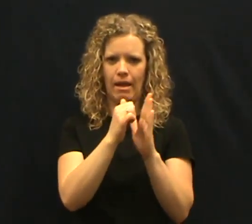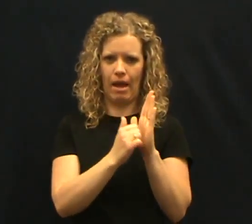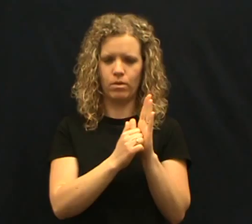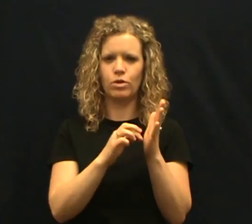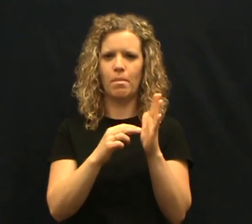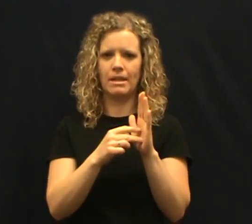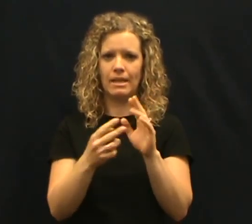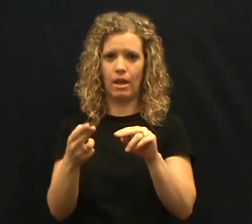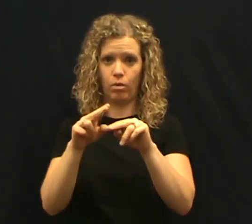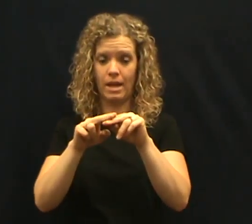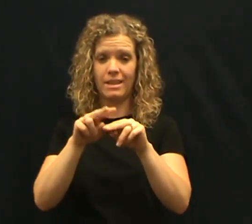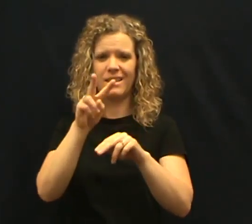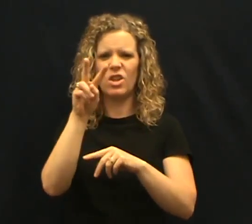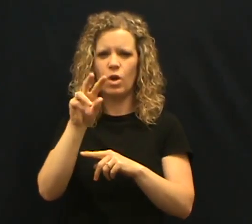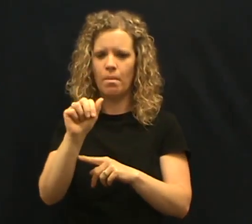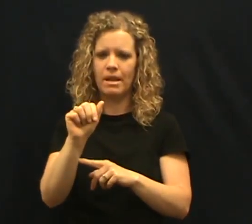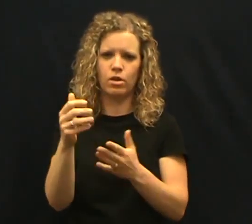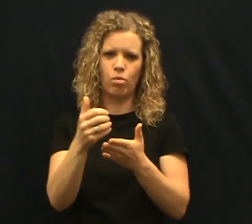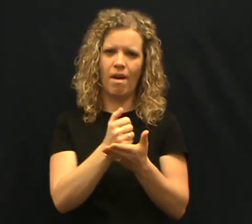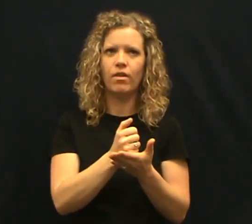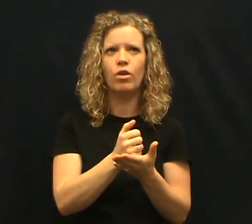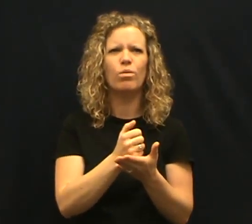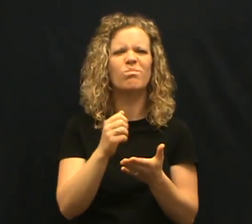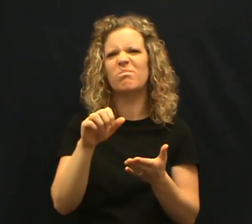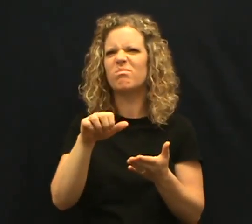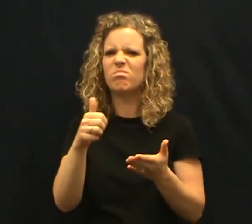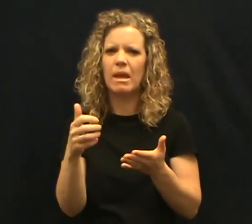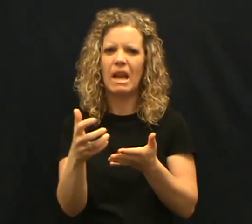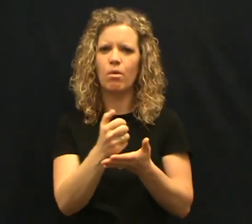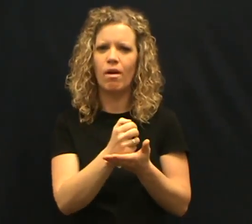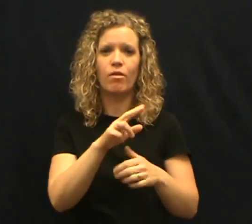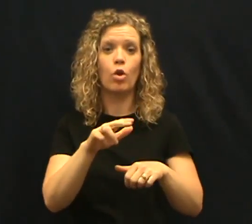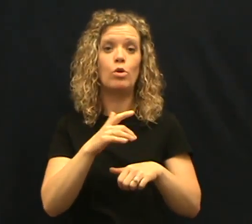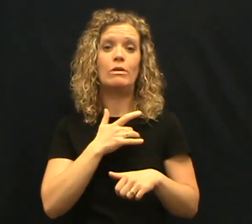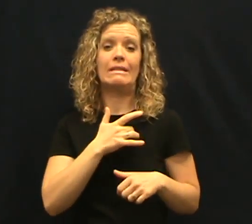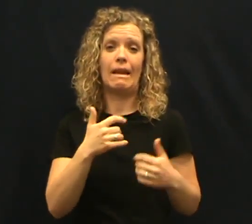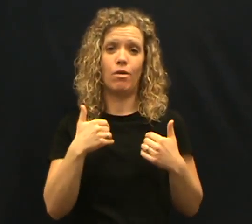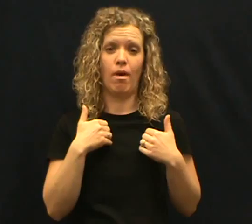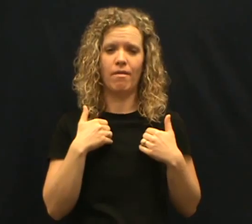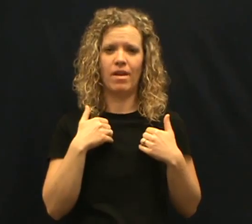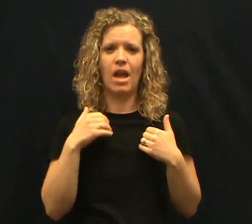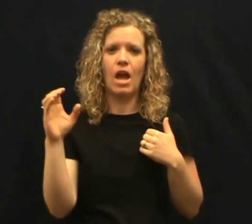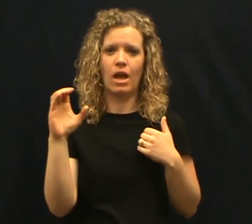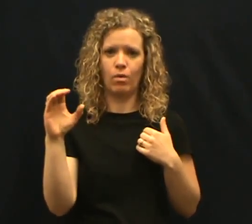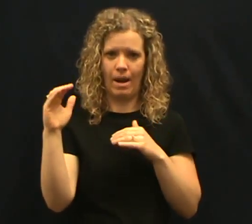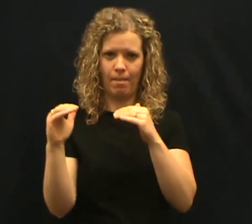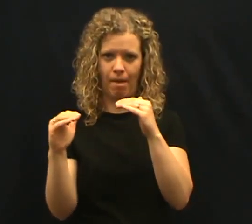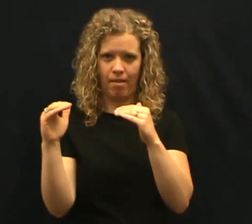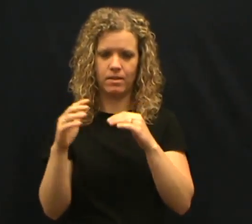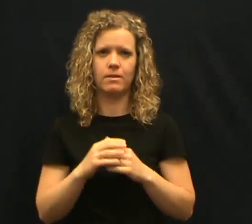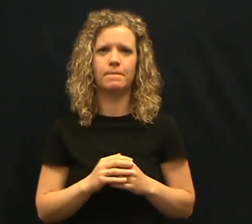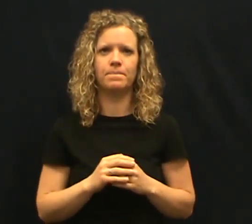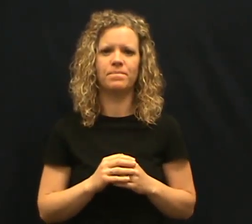pizza revenue or any revenue would normally have a credit balance. And then we get into the expenses.